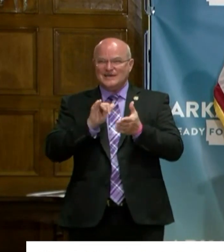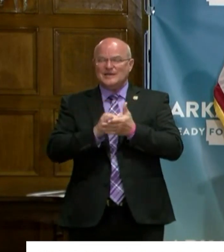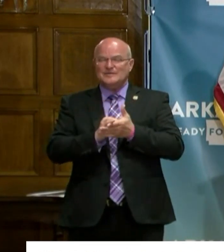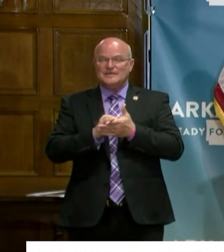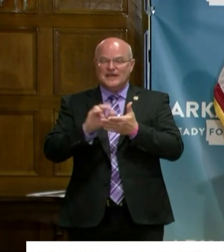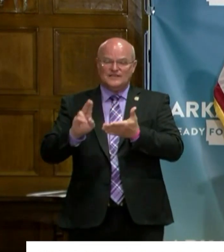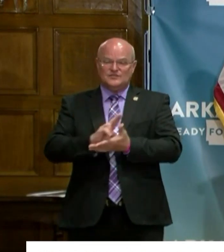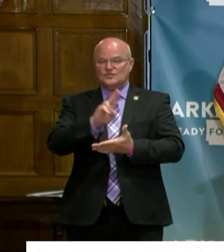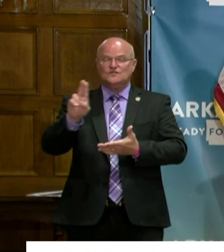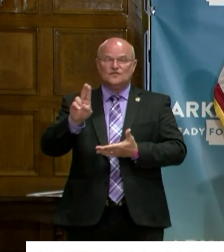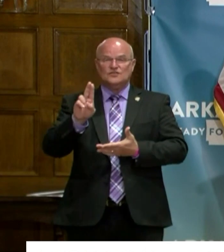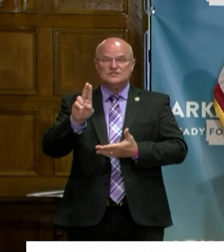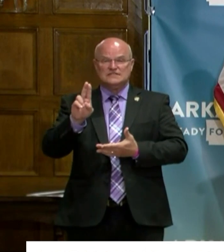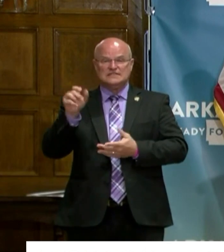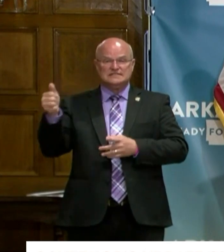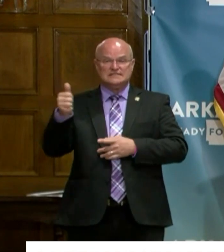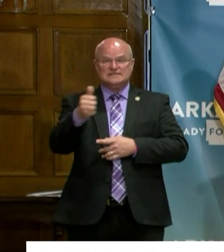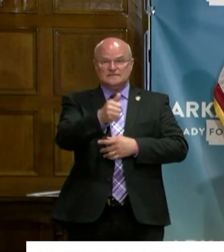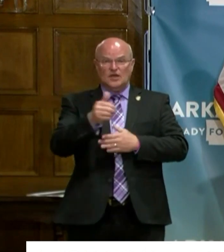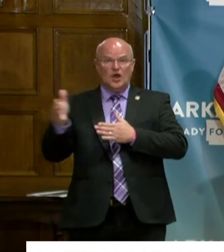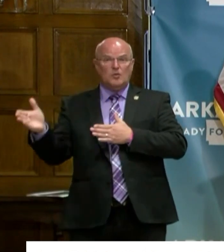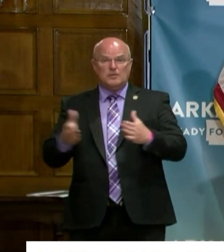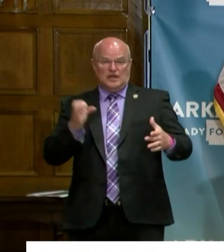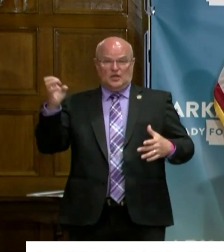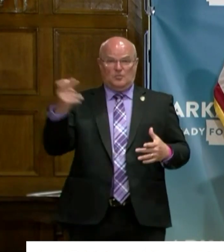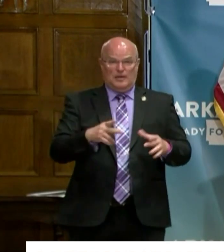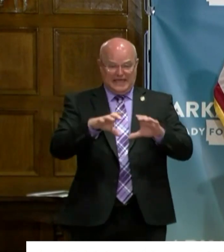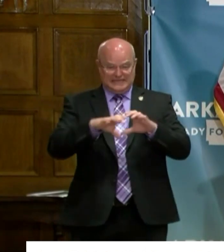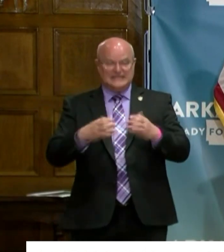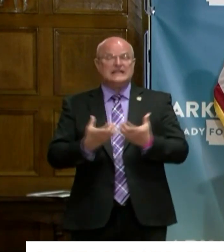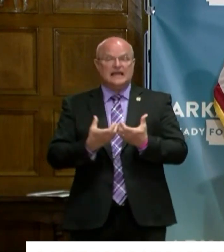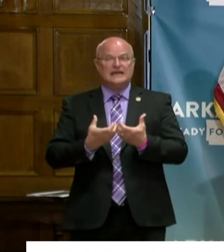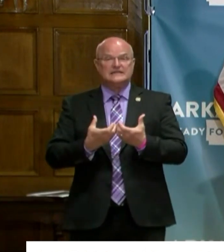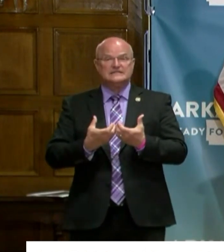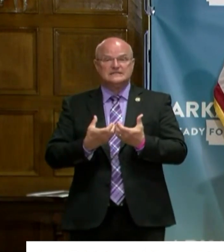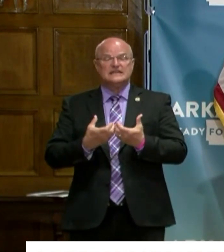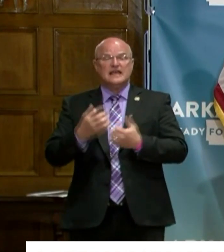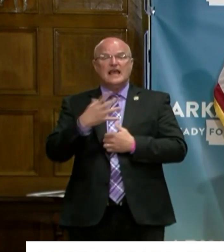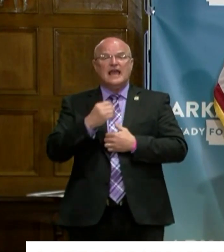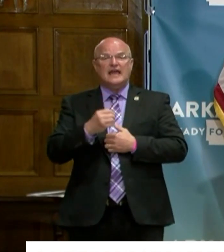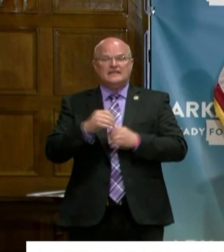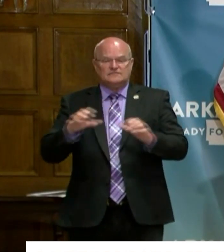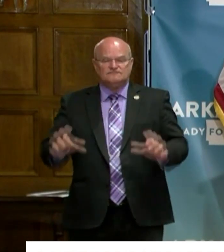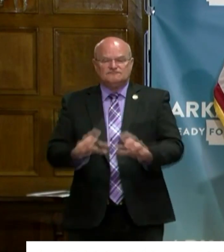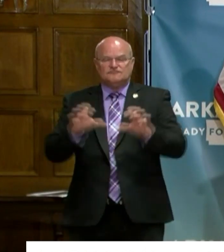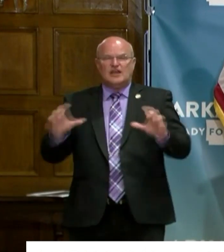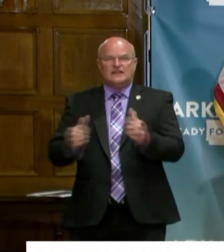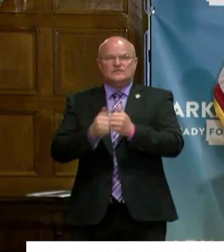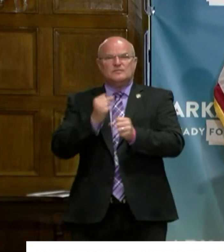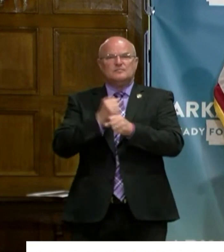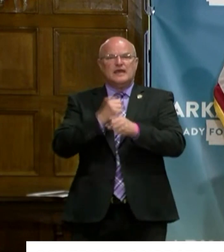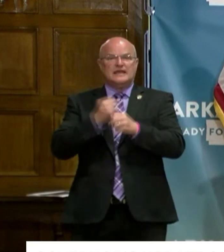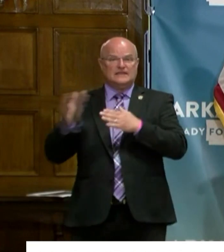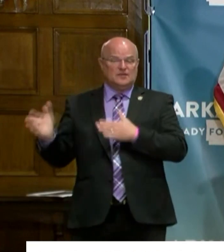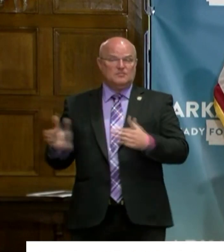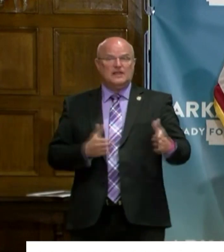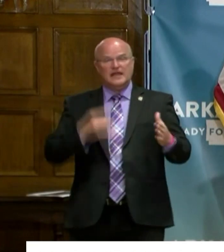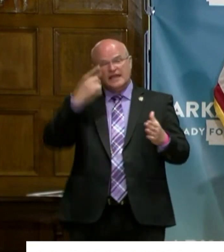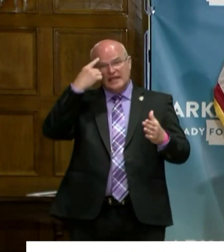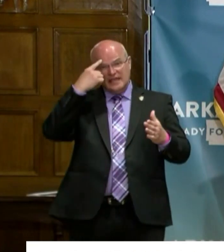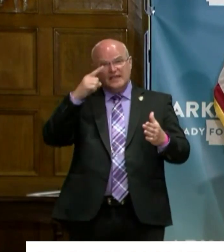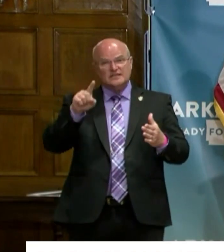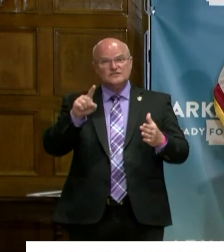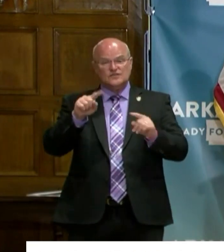the universities are planning on going back to class. They're active in making their plans